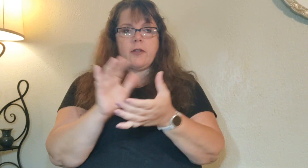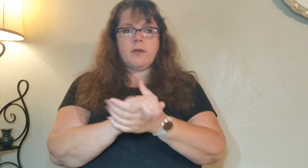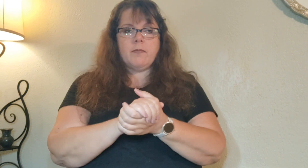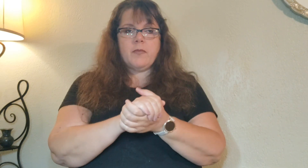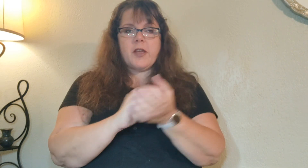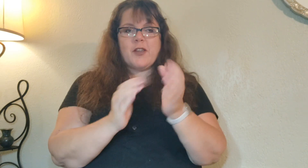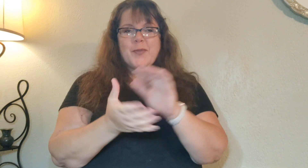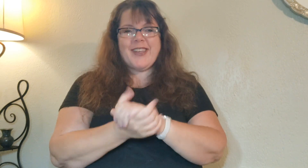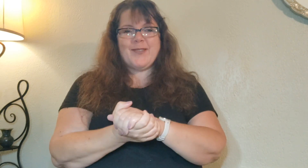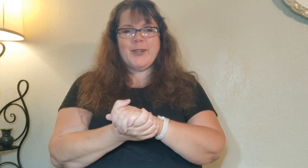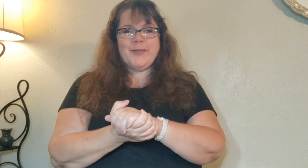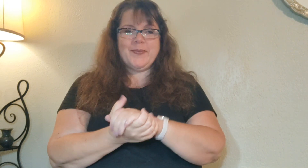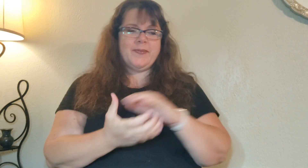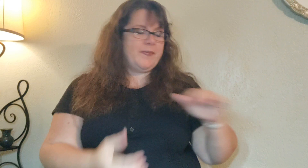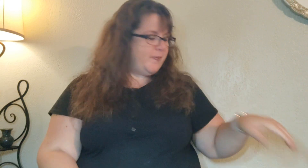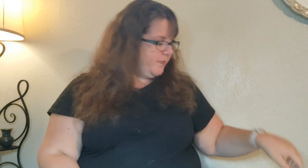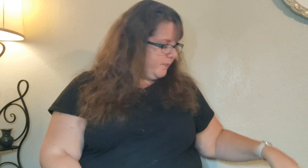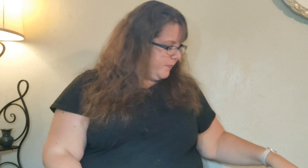other, like you're making one.